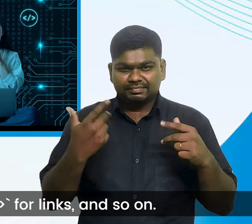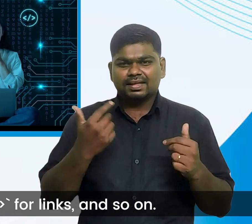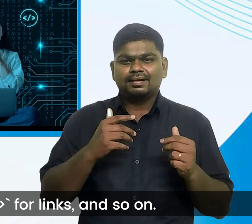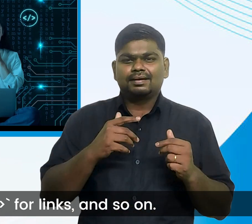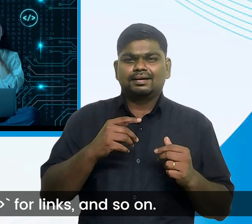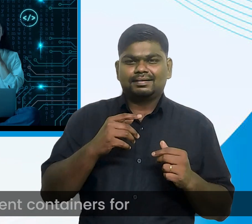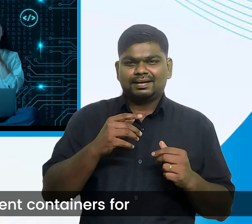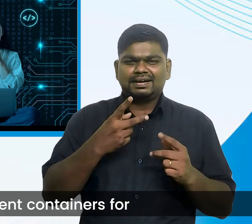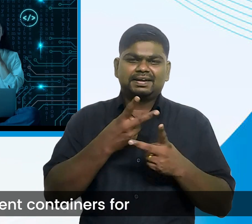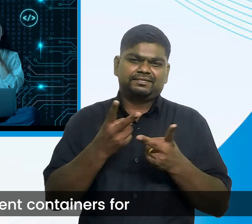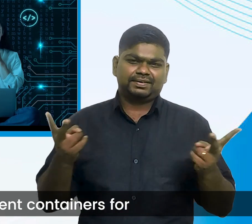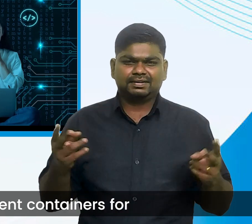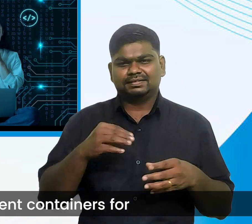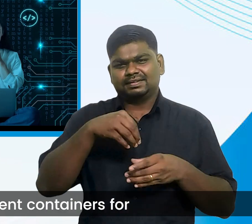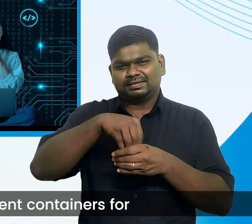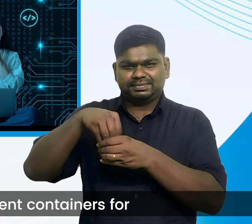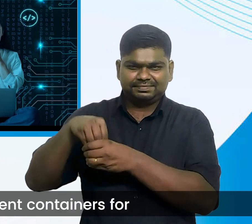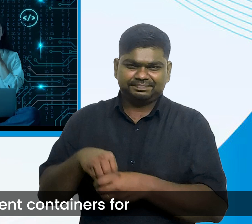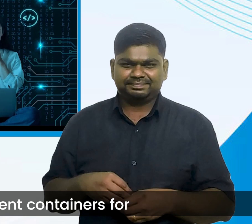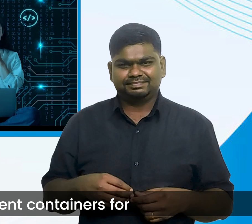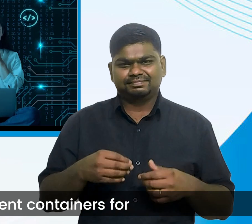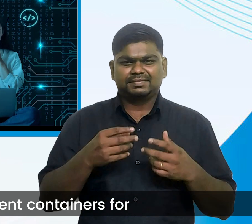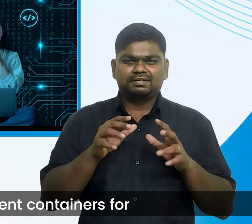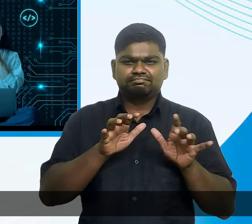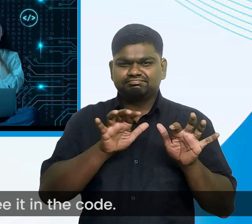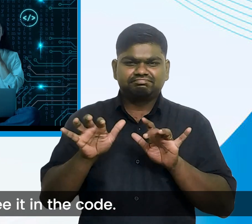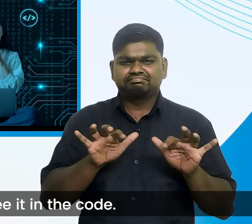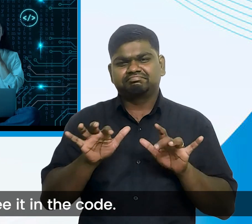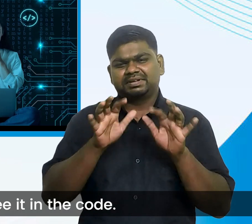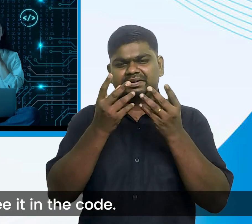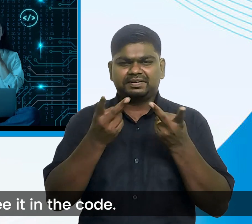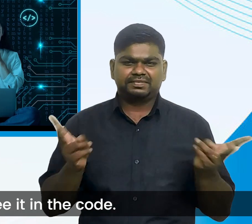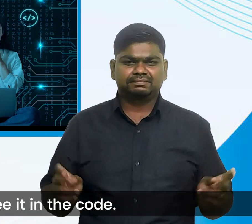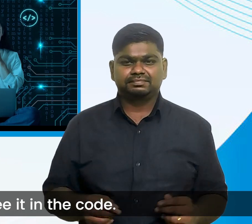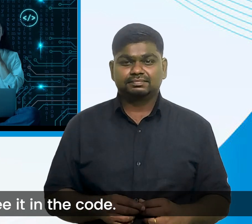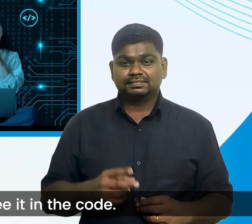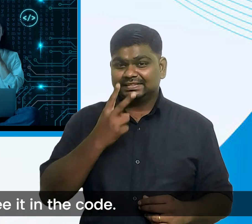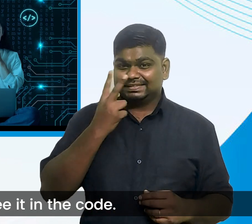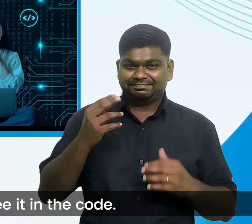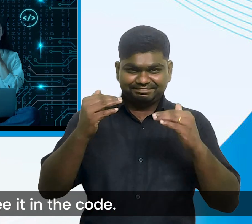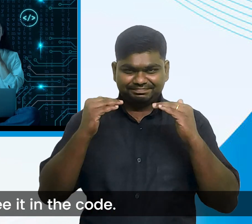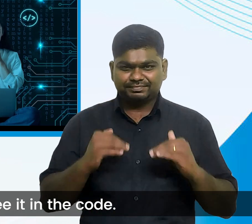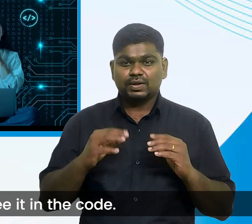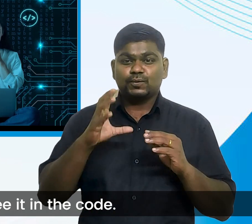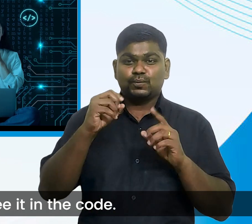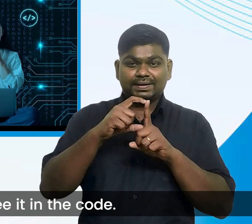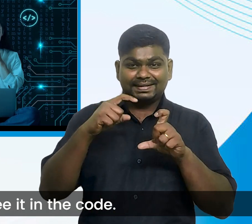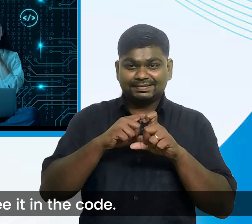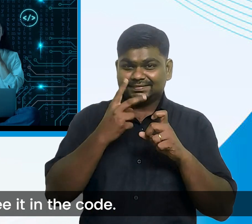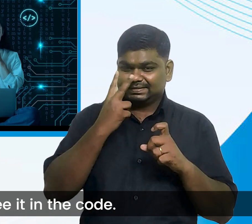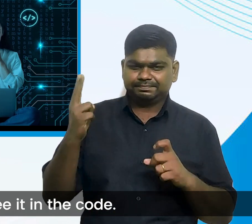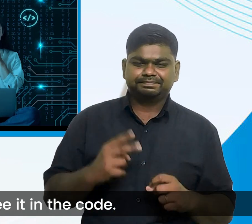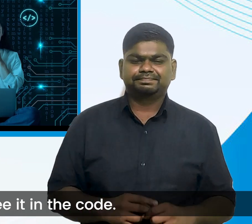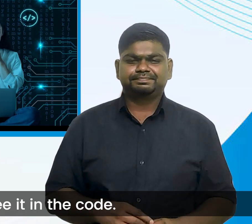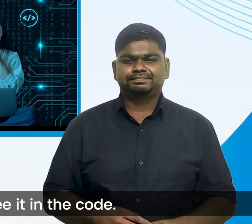so on. It's like labeling different containers for our content. Let's see it on the code.